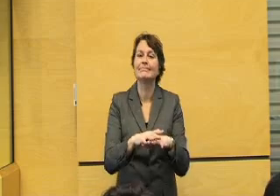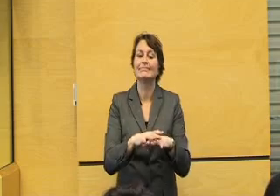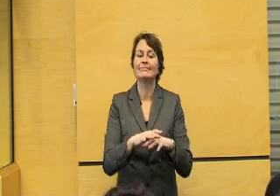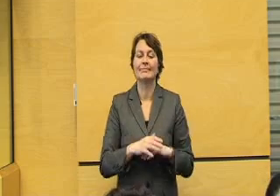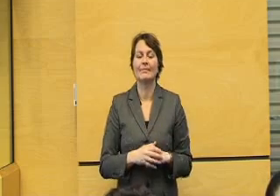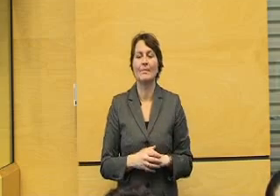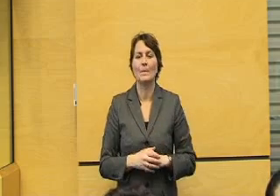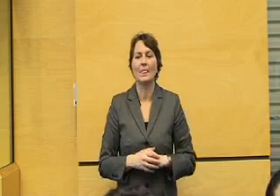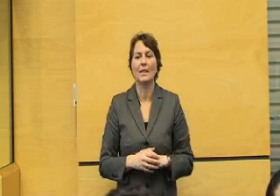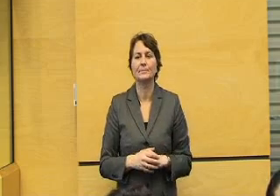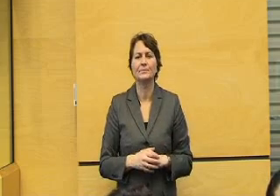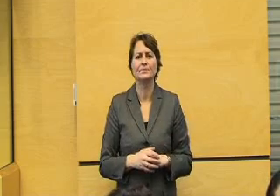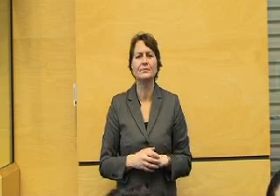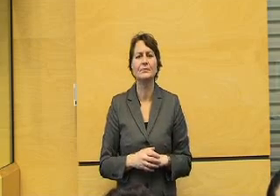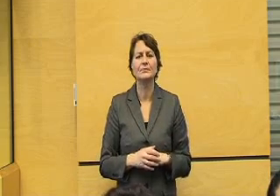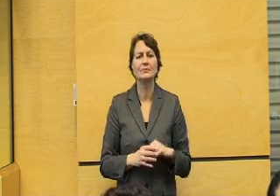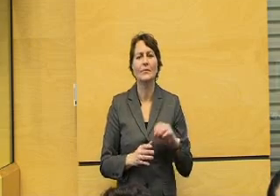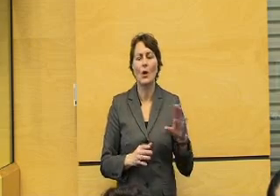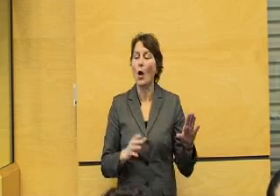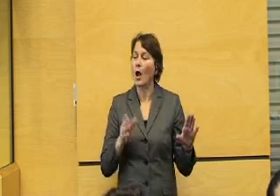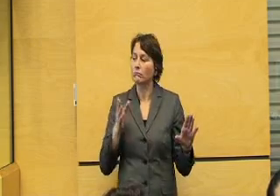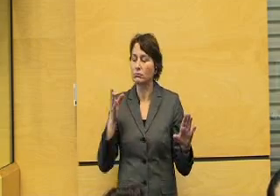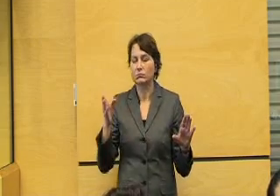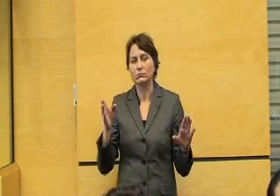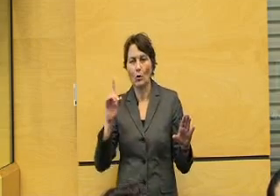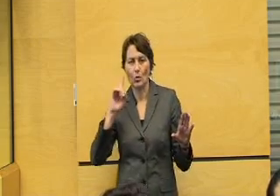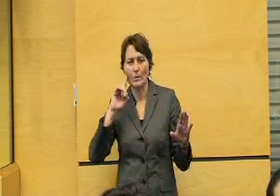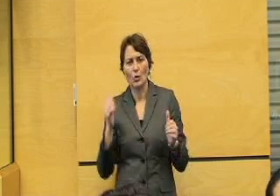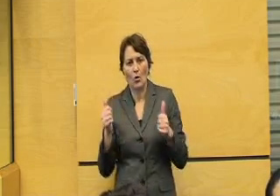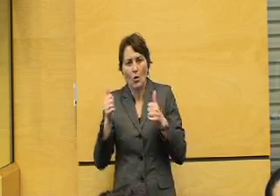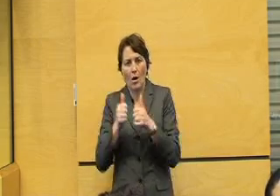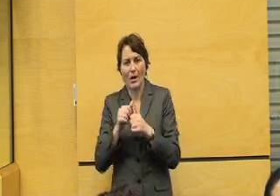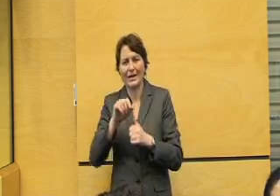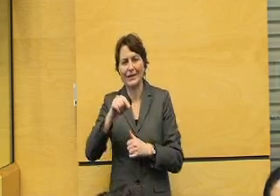beyond what we heard from my colleague Teresia,